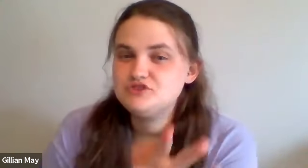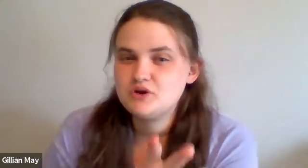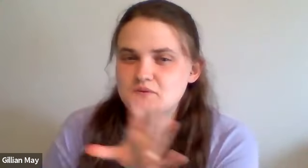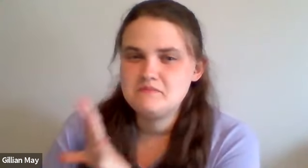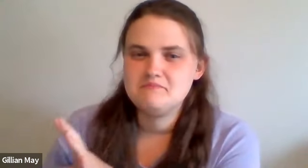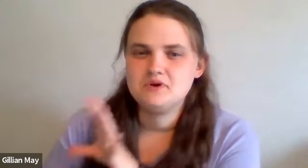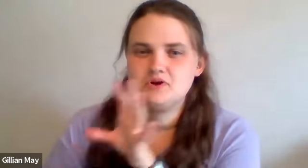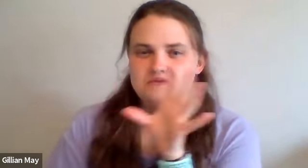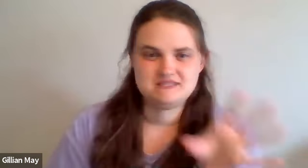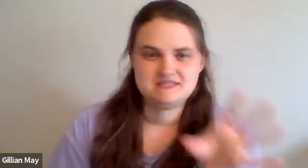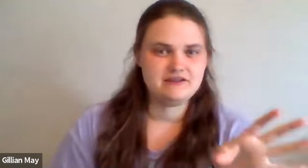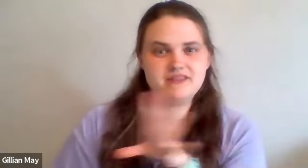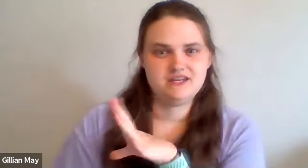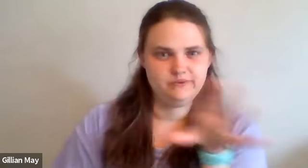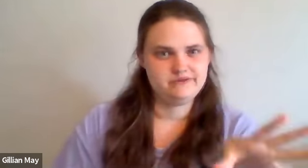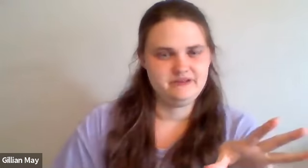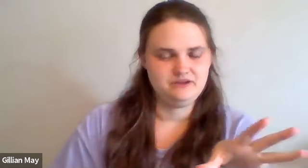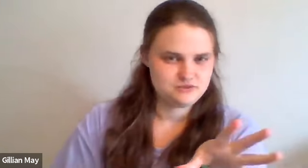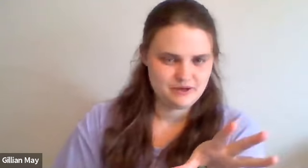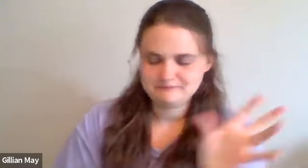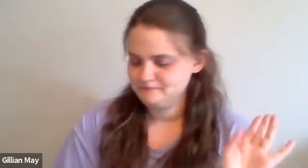don't remember the sign. Then you will fingerspell.